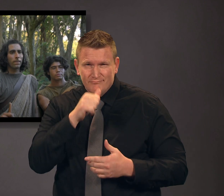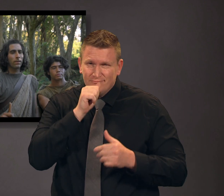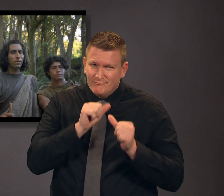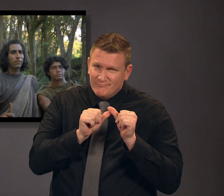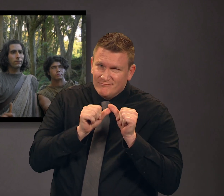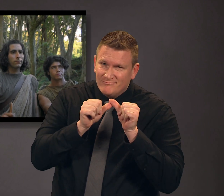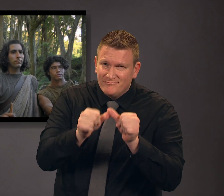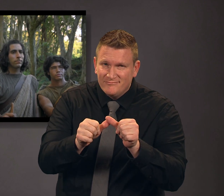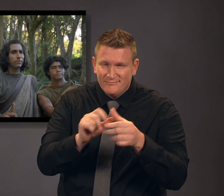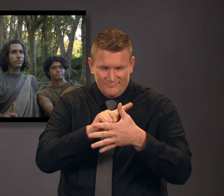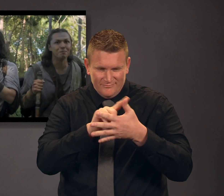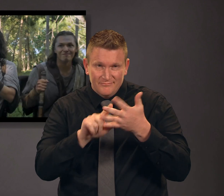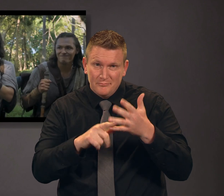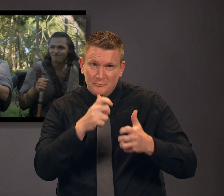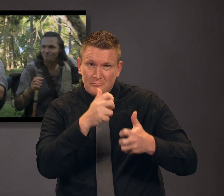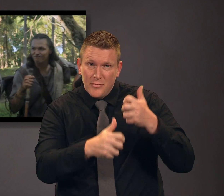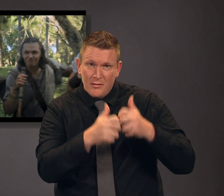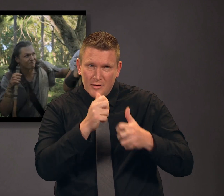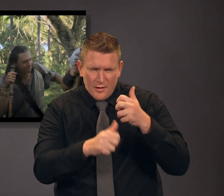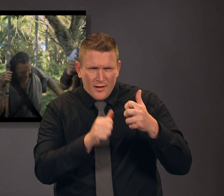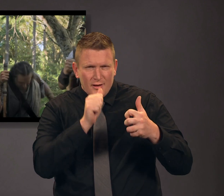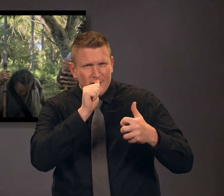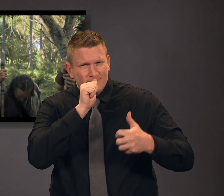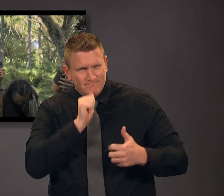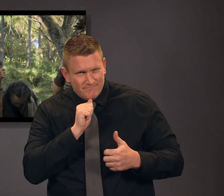many souls.